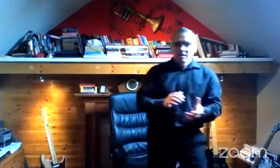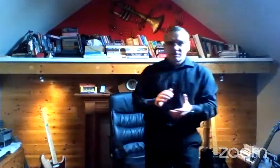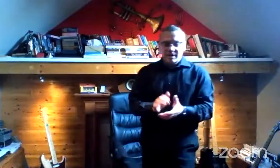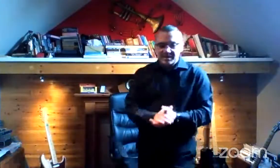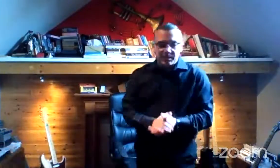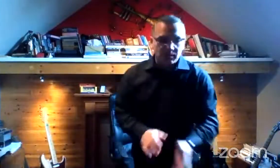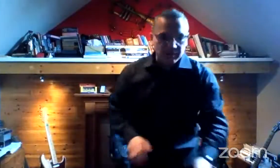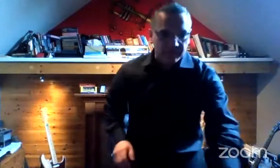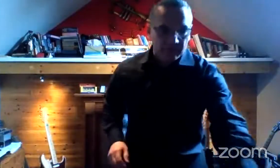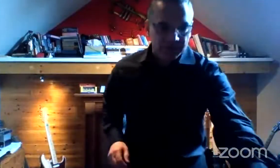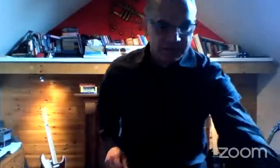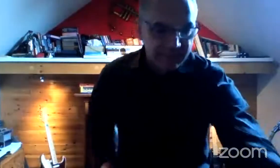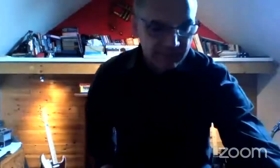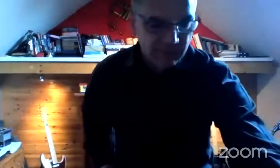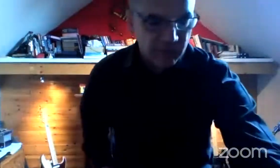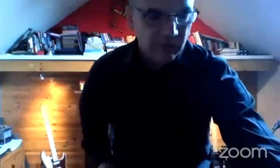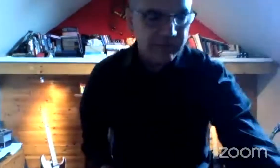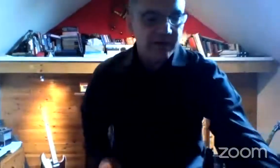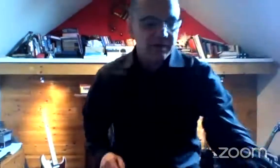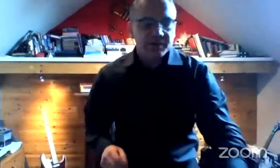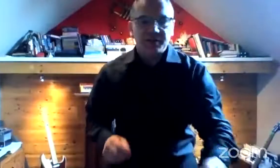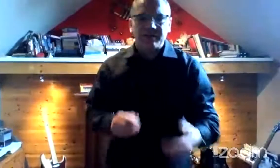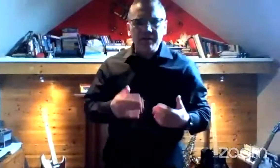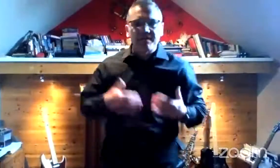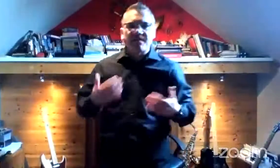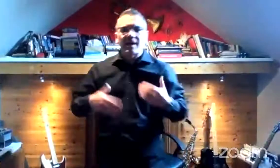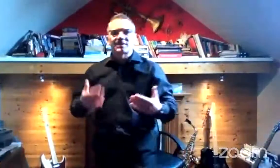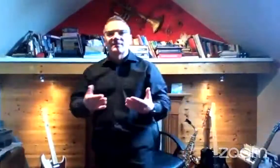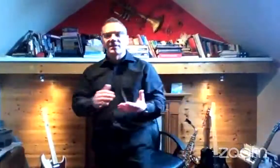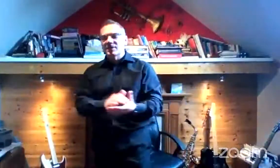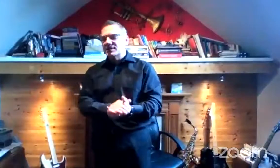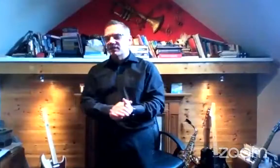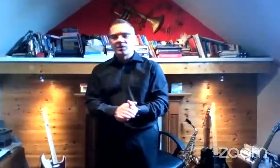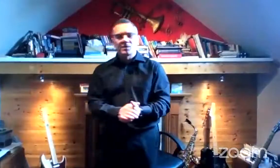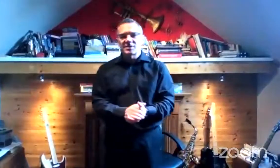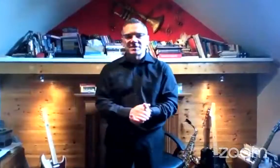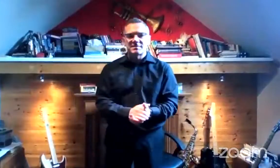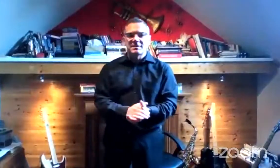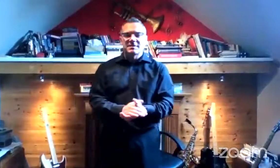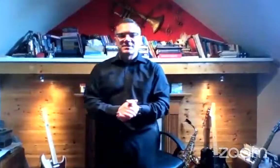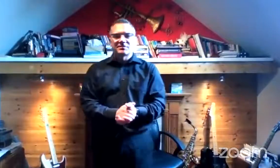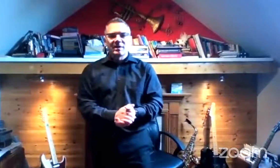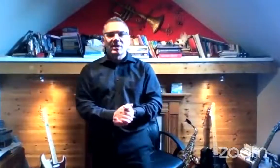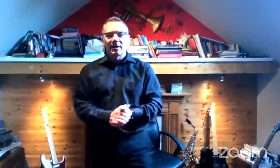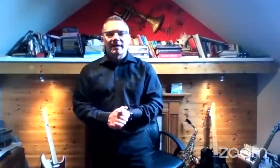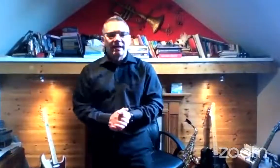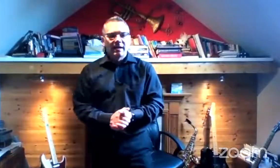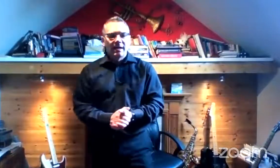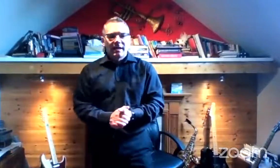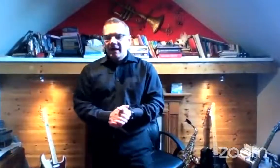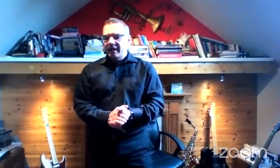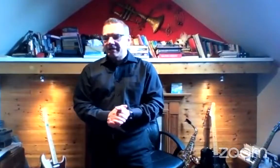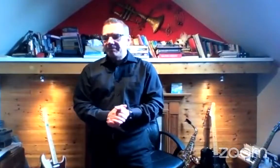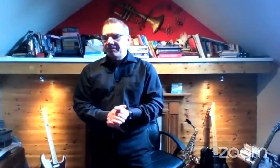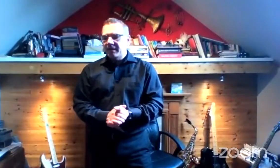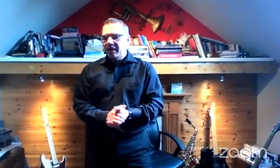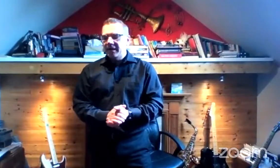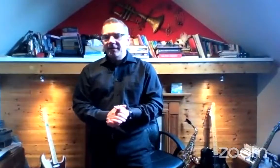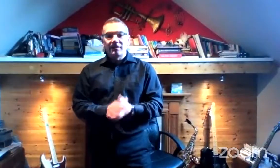So that's the part we're going to focus on today. We've got a verse, a very fast verse. The words are sung really quickly. And then